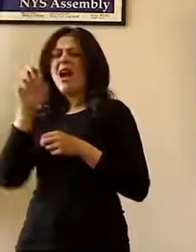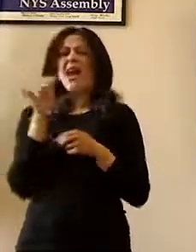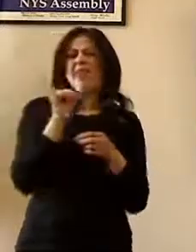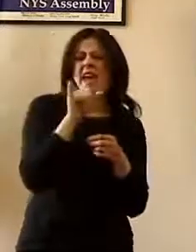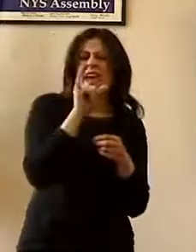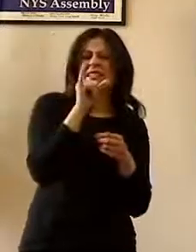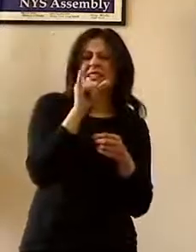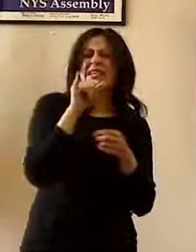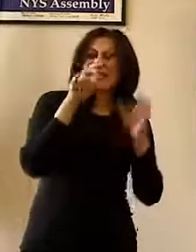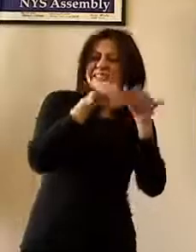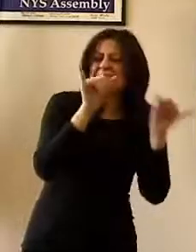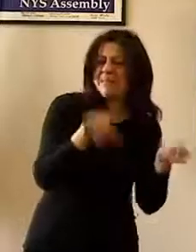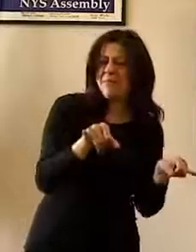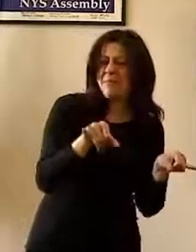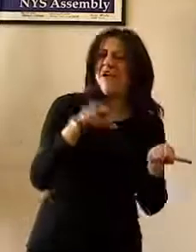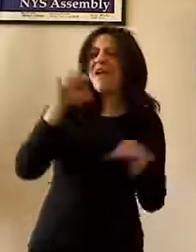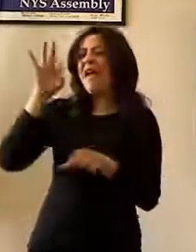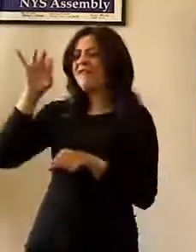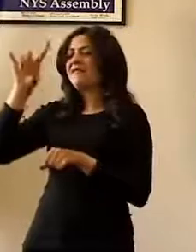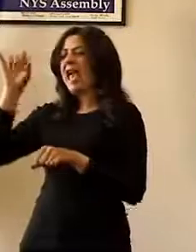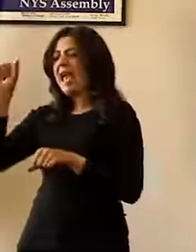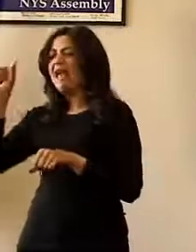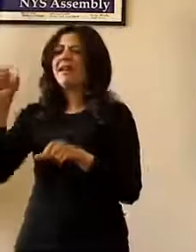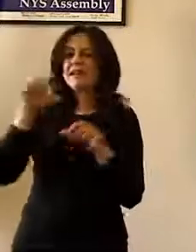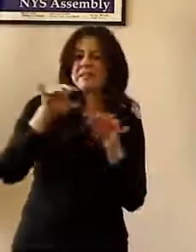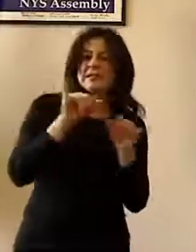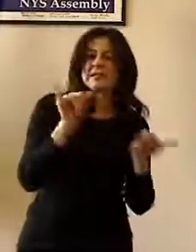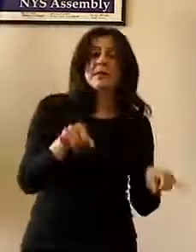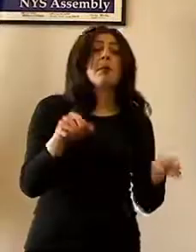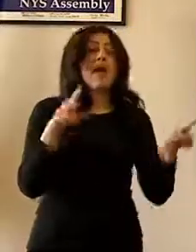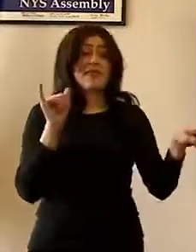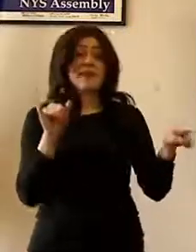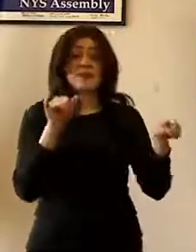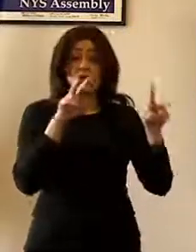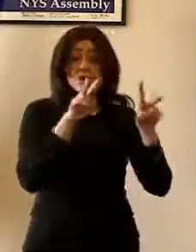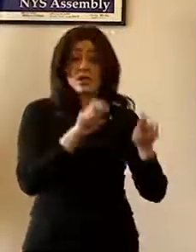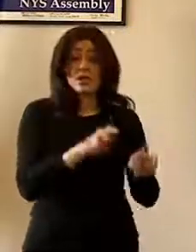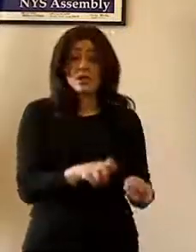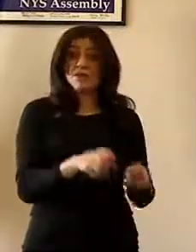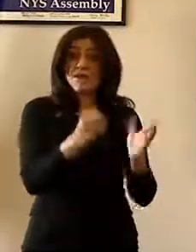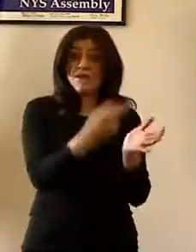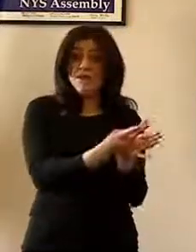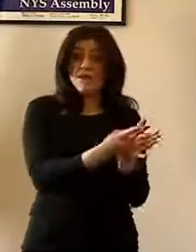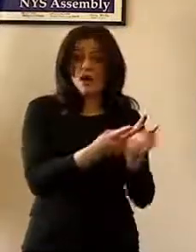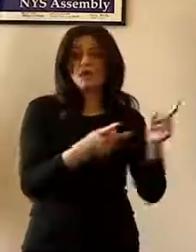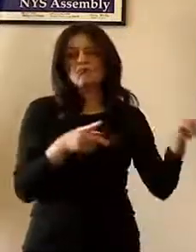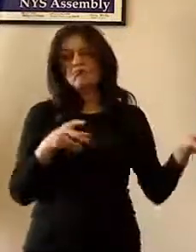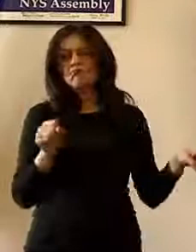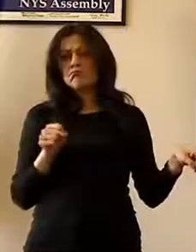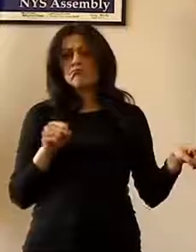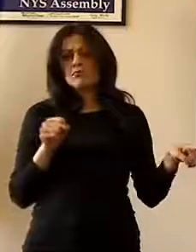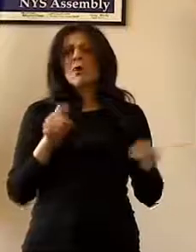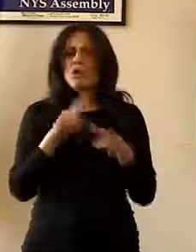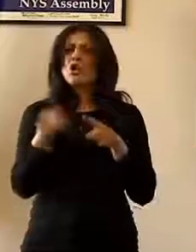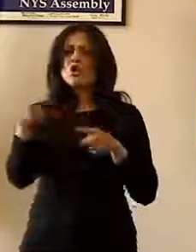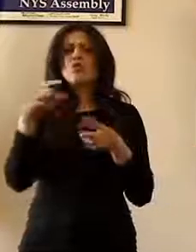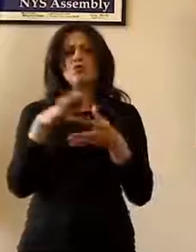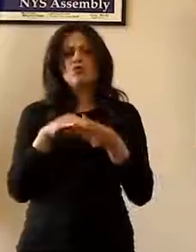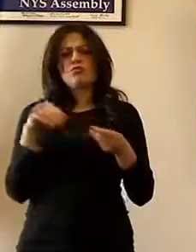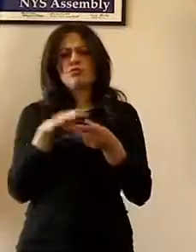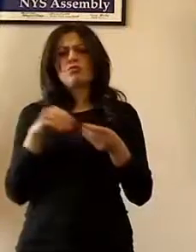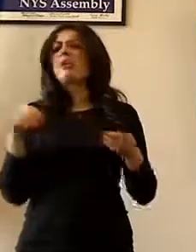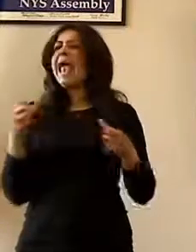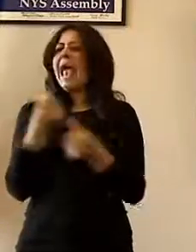on all the various vaccines? In other words, and the answer is yes, but you talked about this. Any